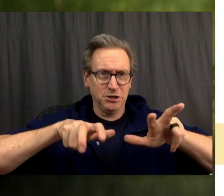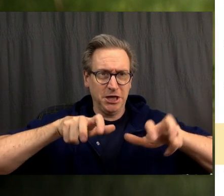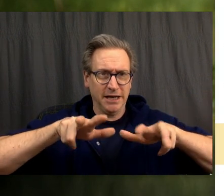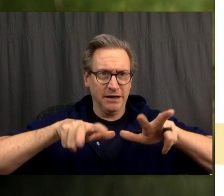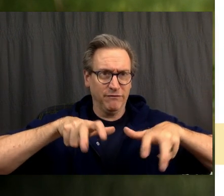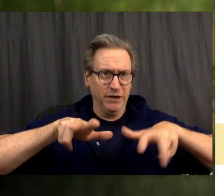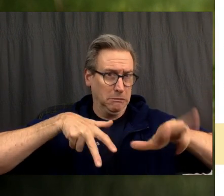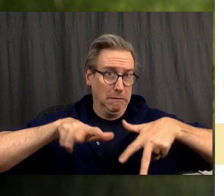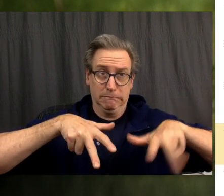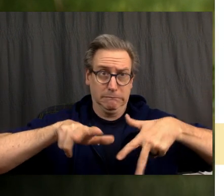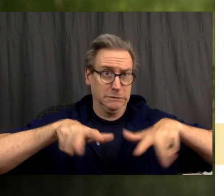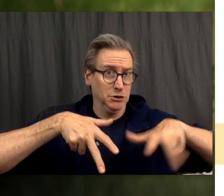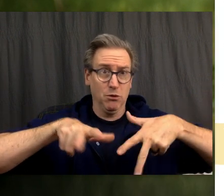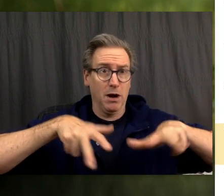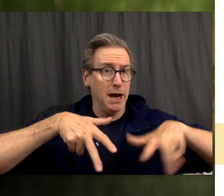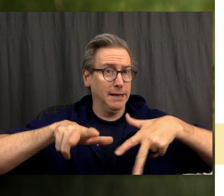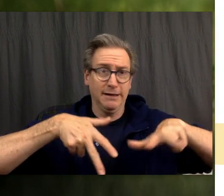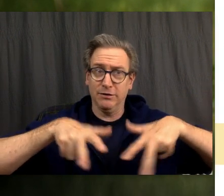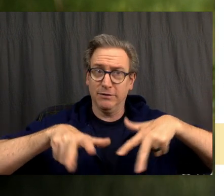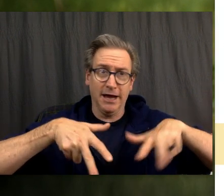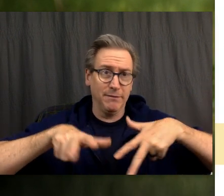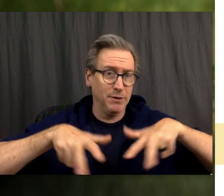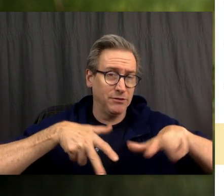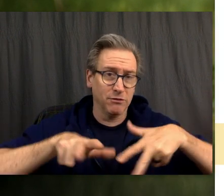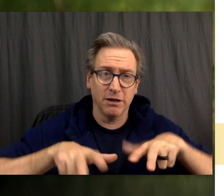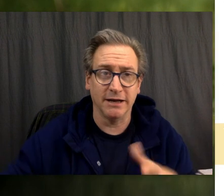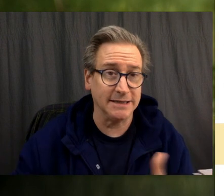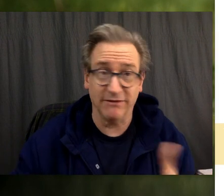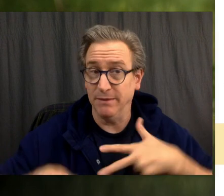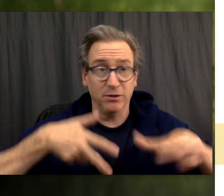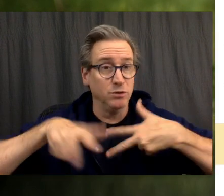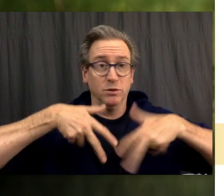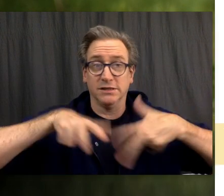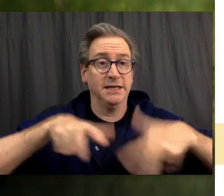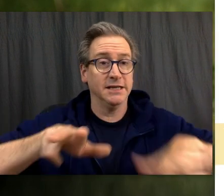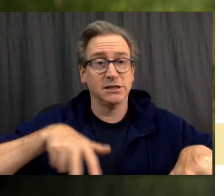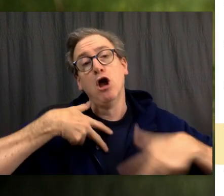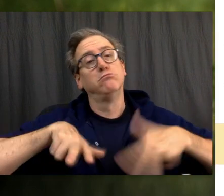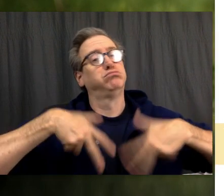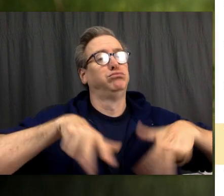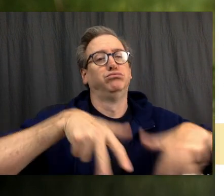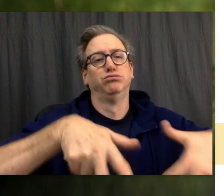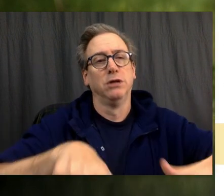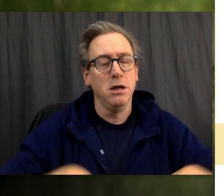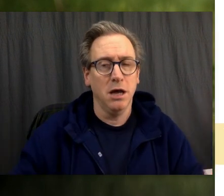like chicken feet. Don't know why they do that, but there are a lot of like deaf people who will sign this.